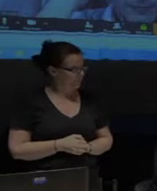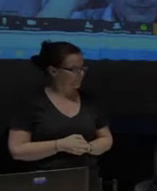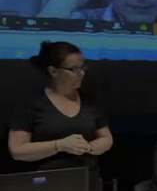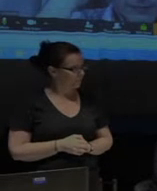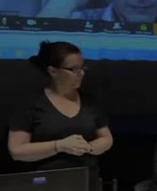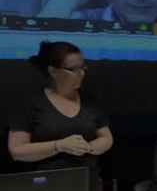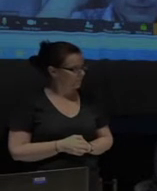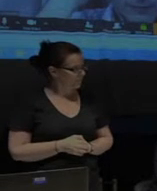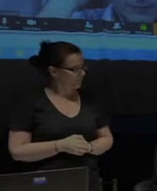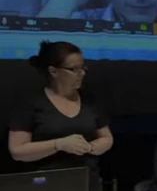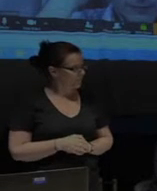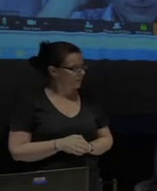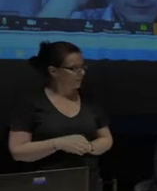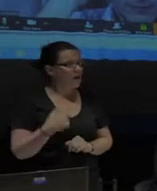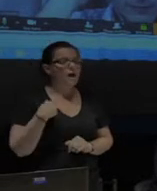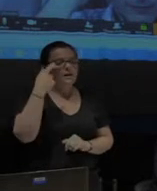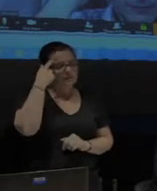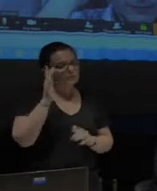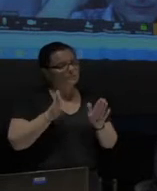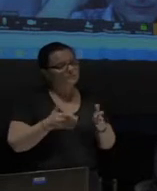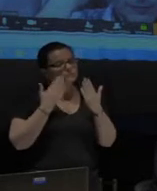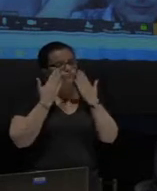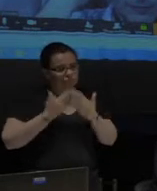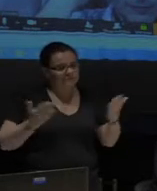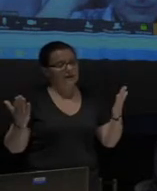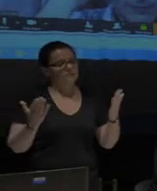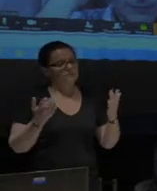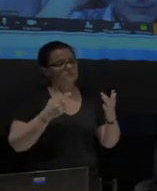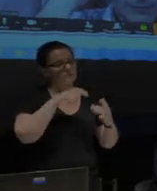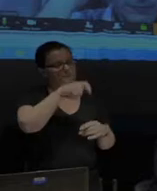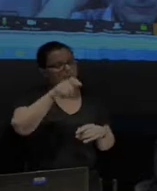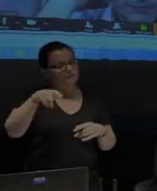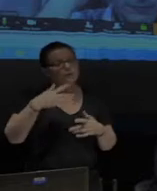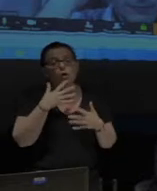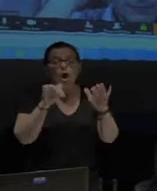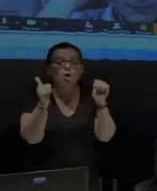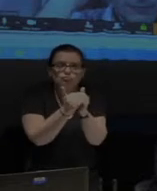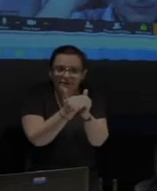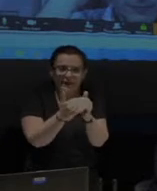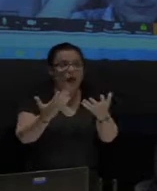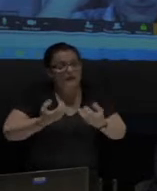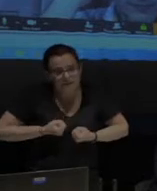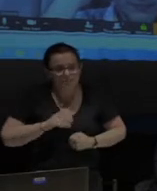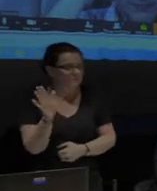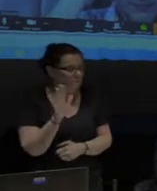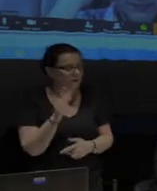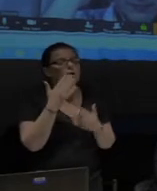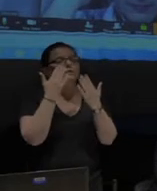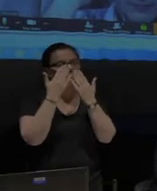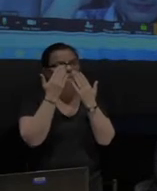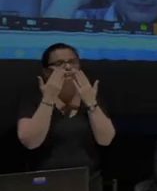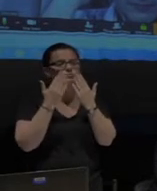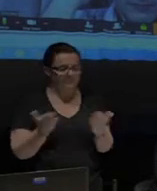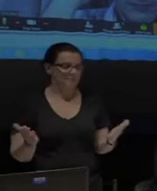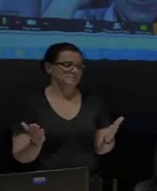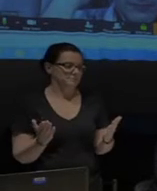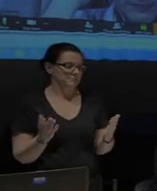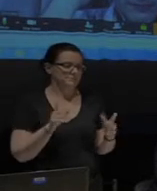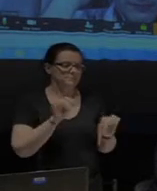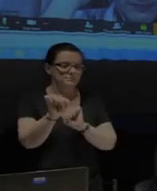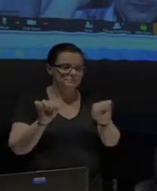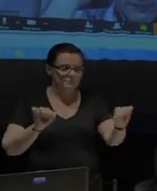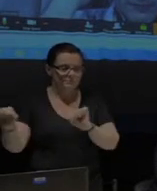small r where people are. Yeah, we're not condoning, but other people who have